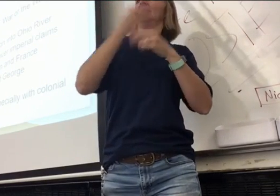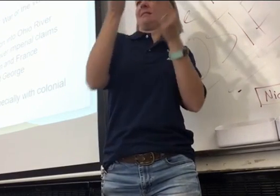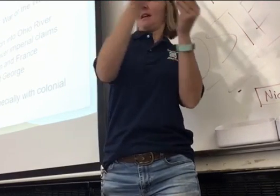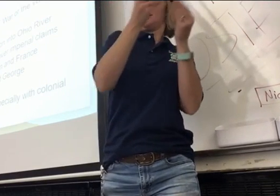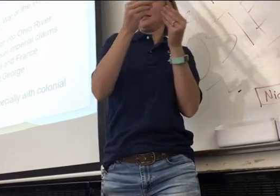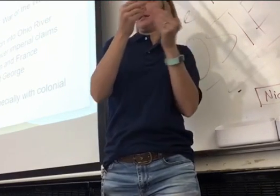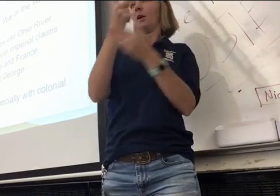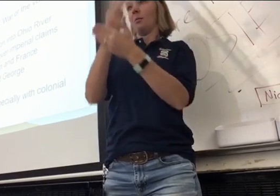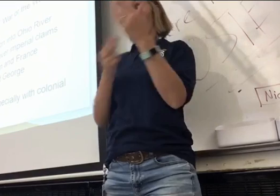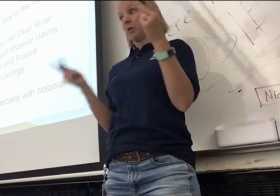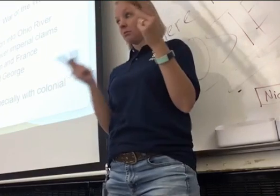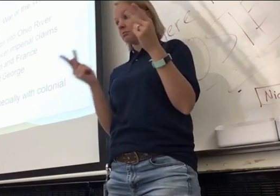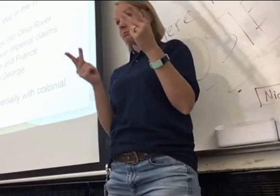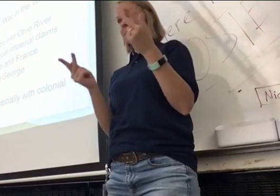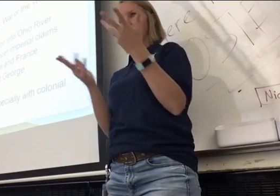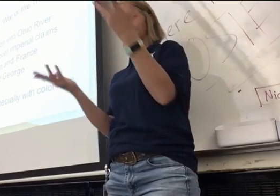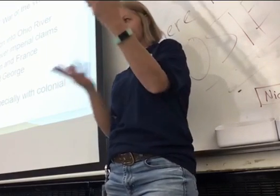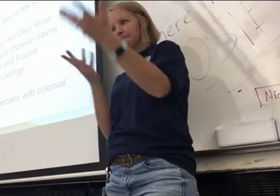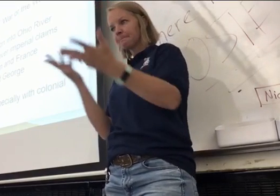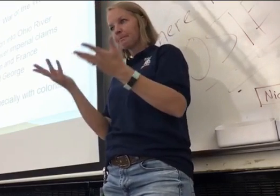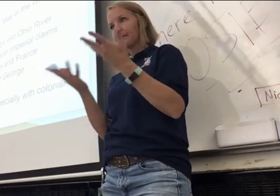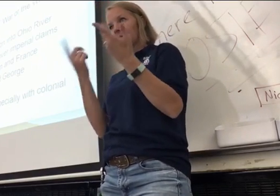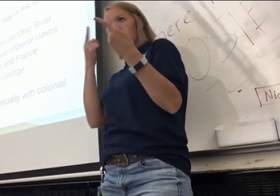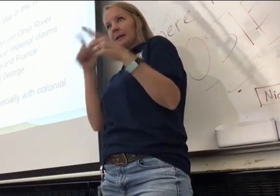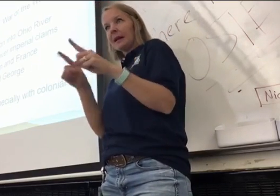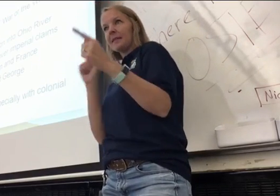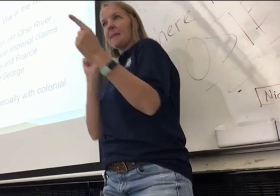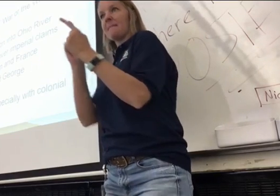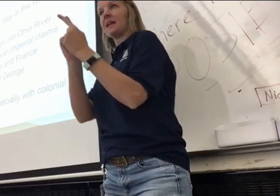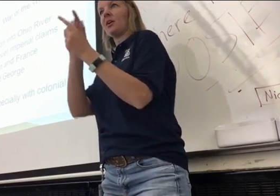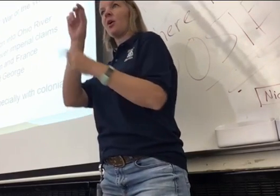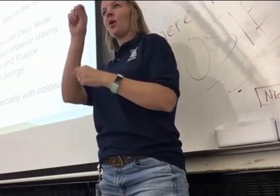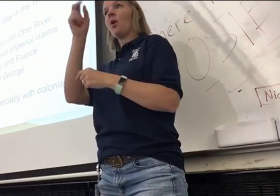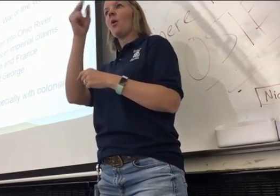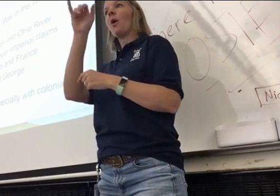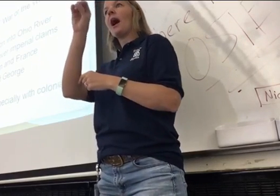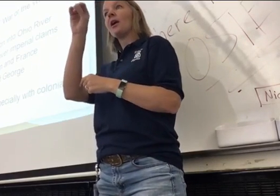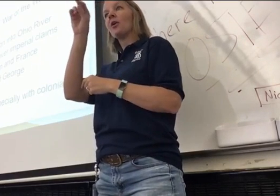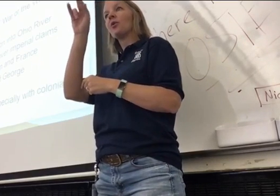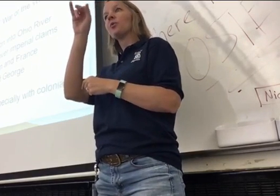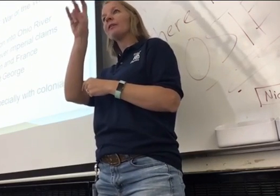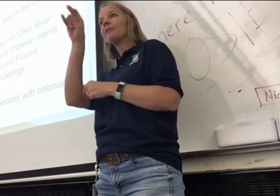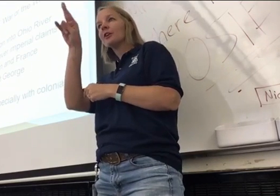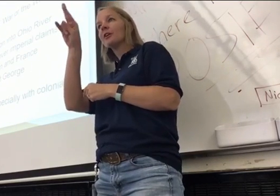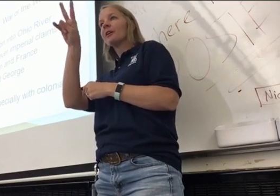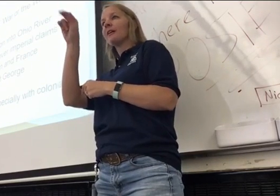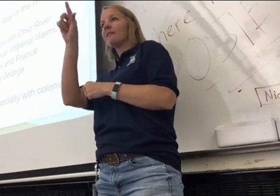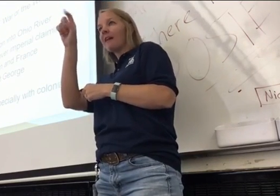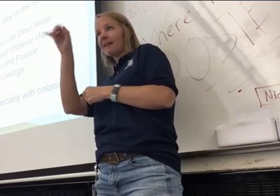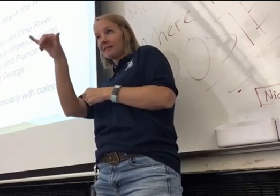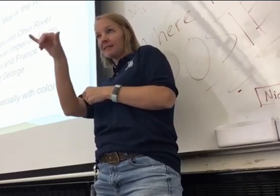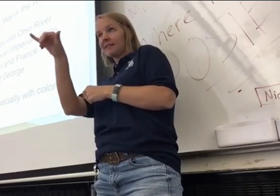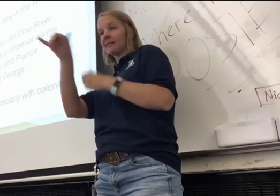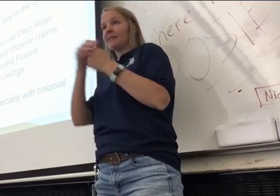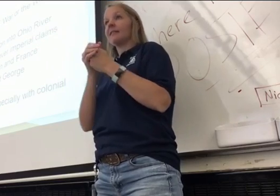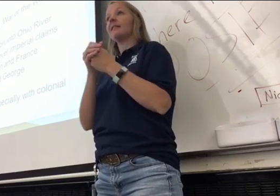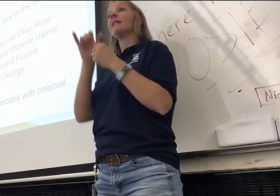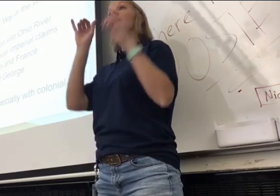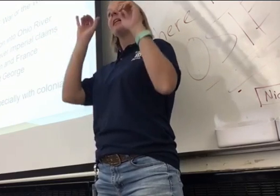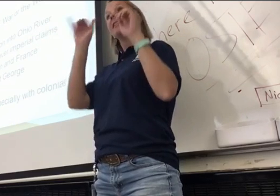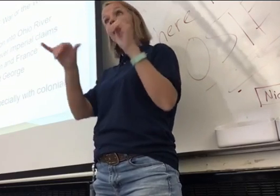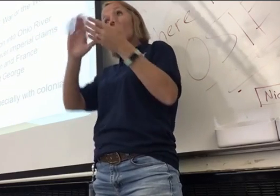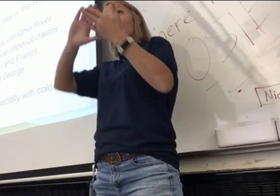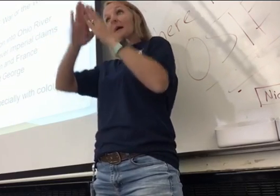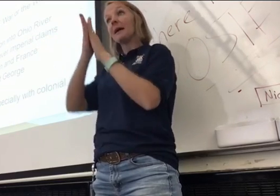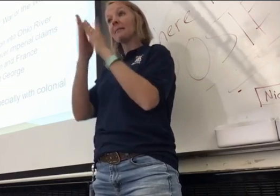Both of these two meet into a place that is known as the Ohio River Valley. Now, the Ohio River Valley is going to